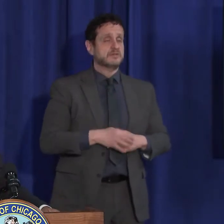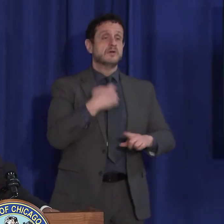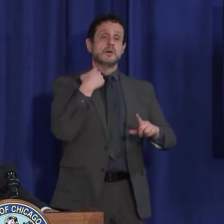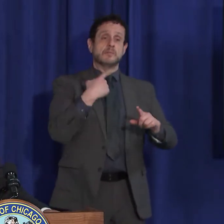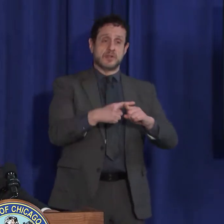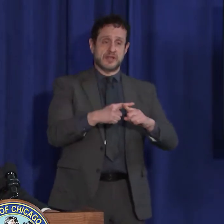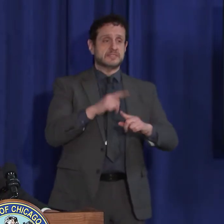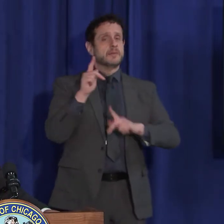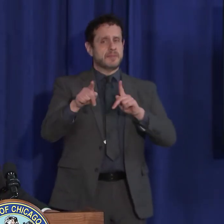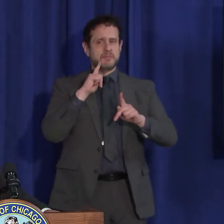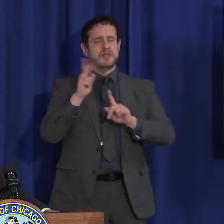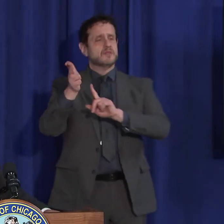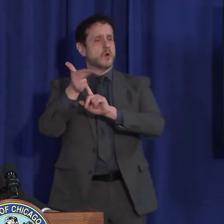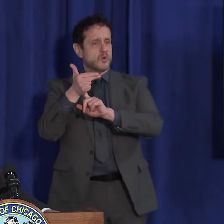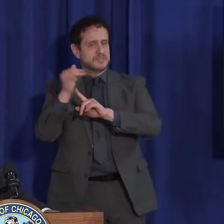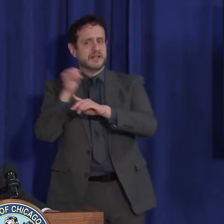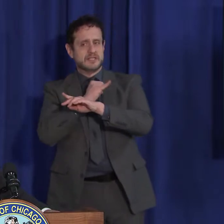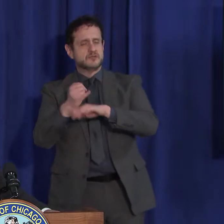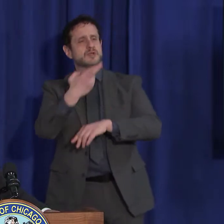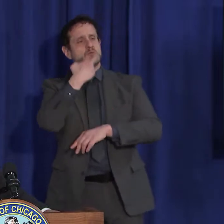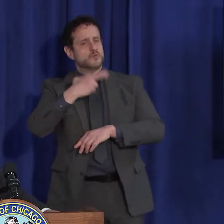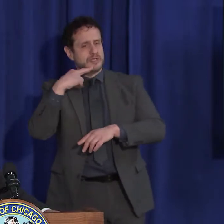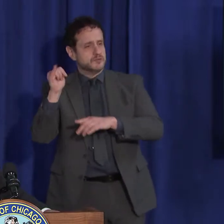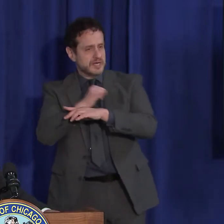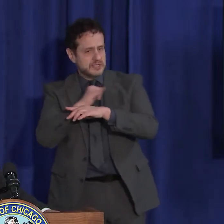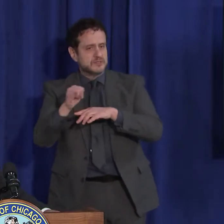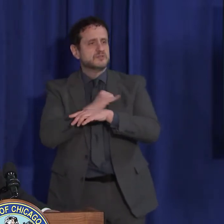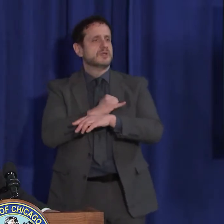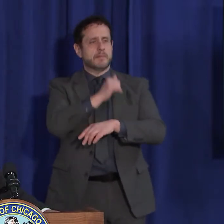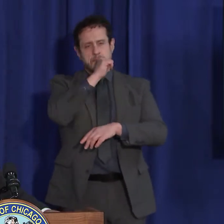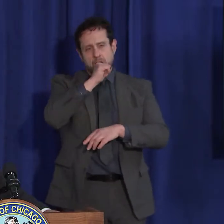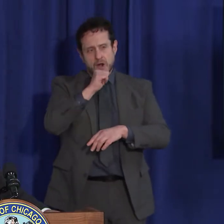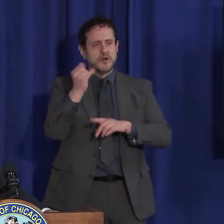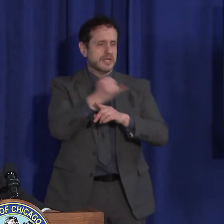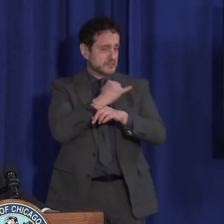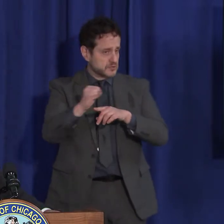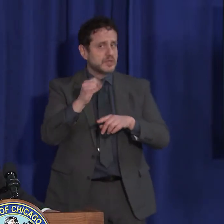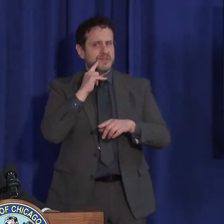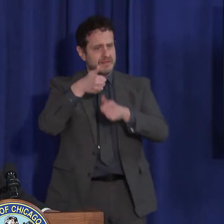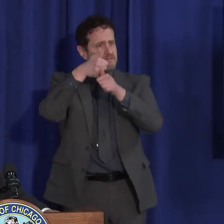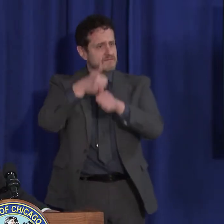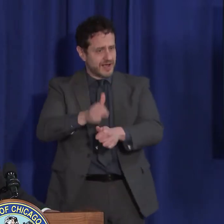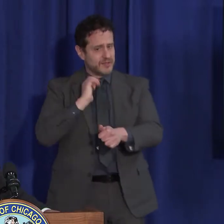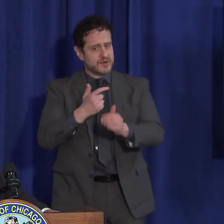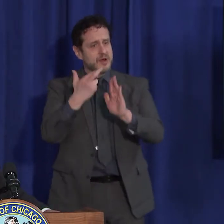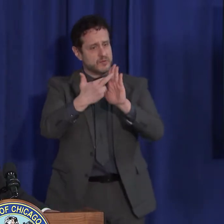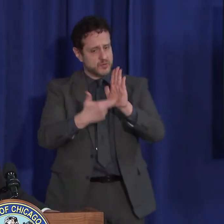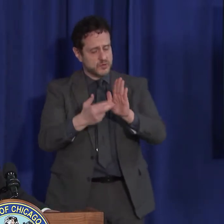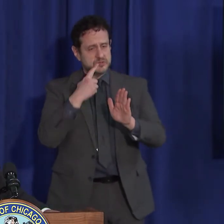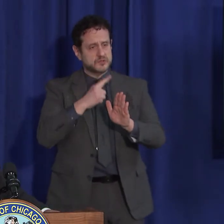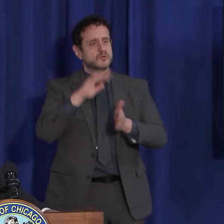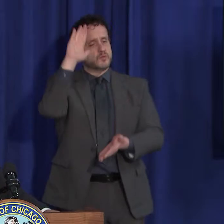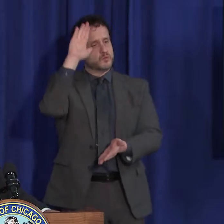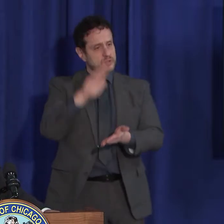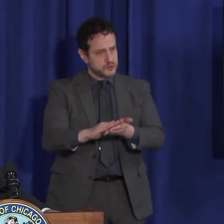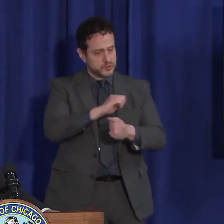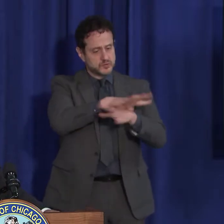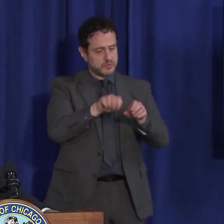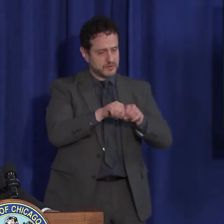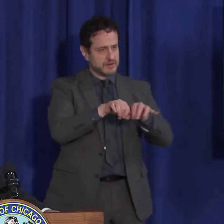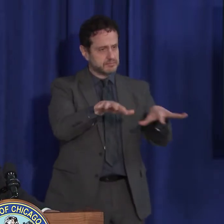those in the hospitality industry who have complied with our citywide vaccine mandate to mitigate the Omicron